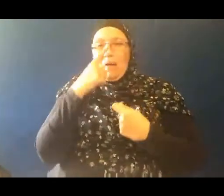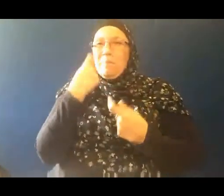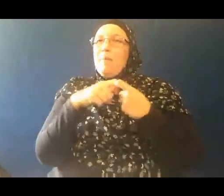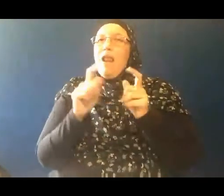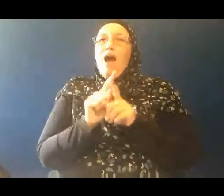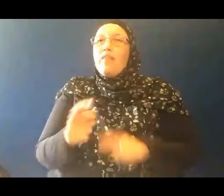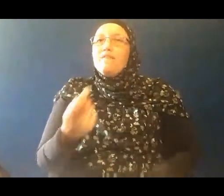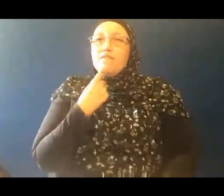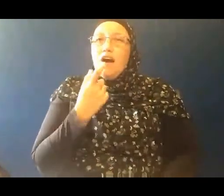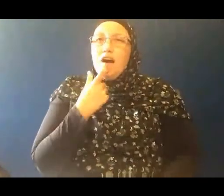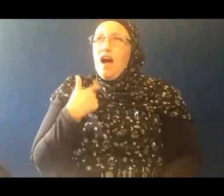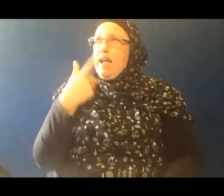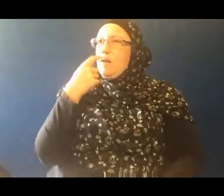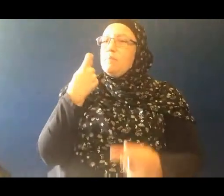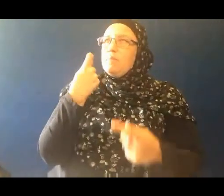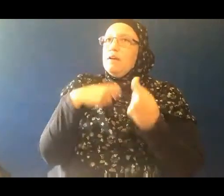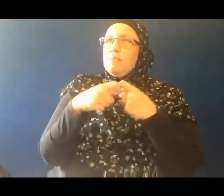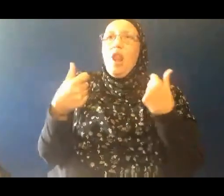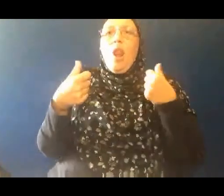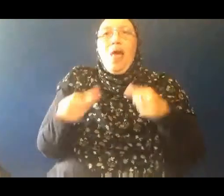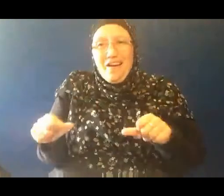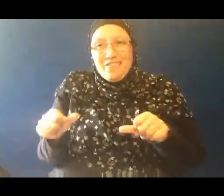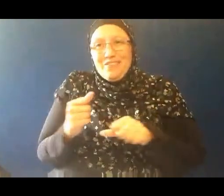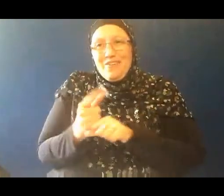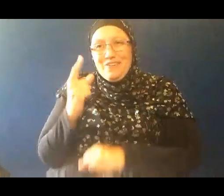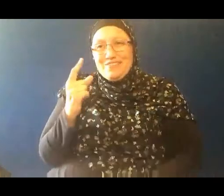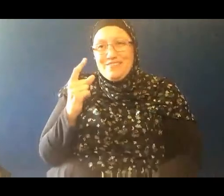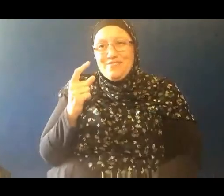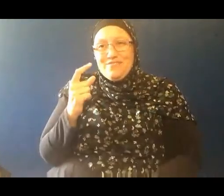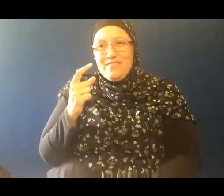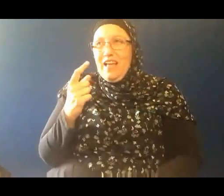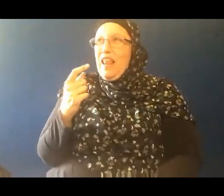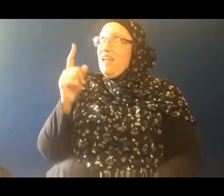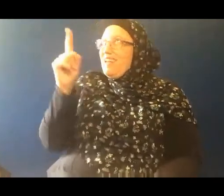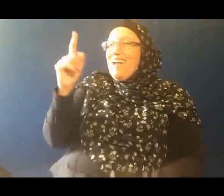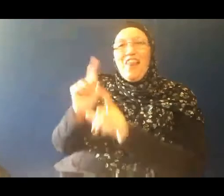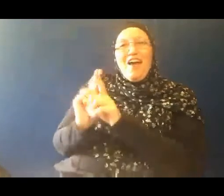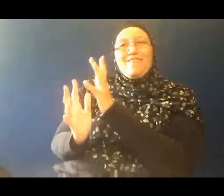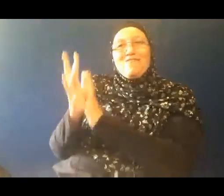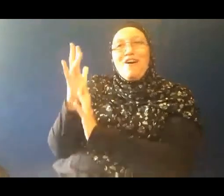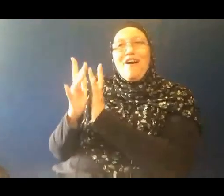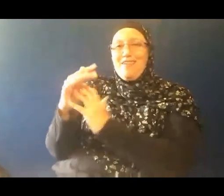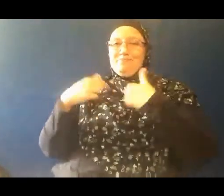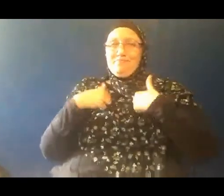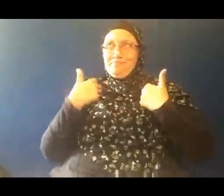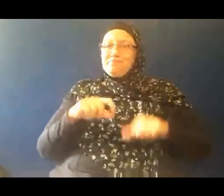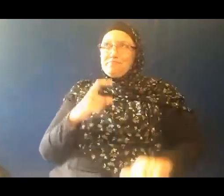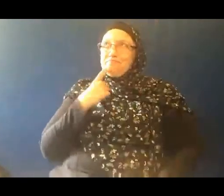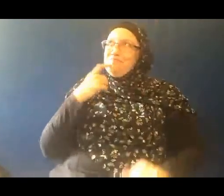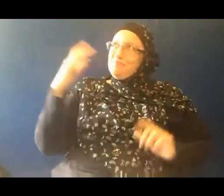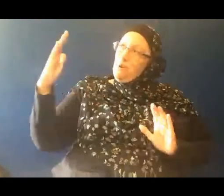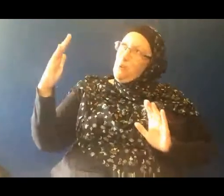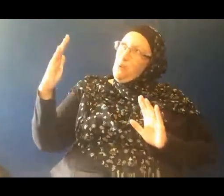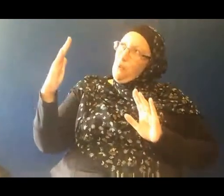of Ramadan, we can become godly. How? God is benevolent. you and I are expected to skip the